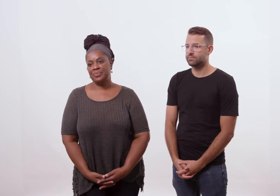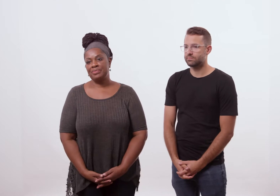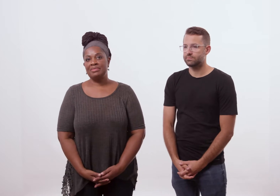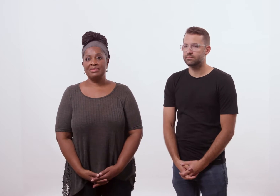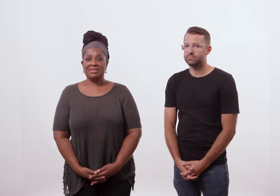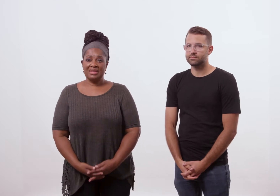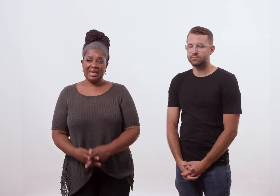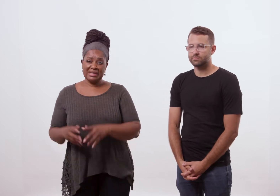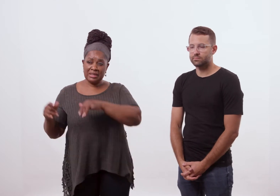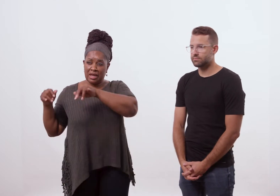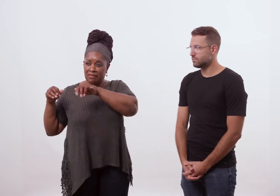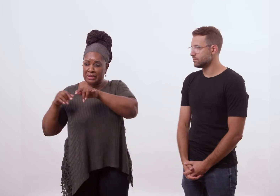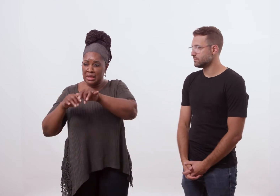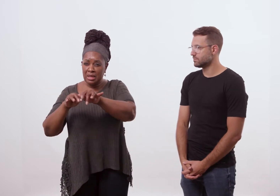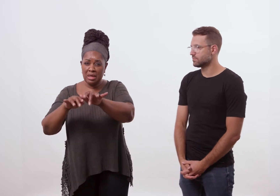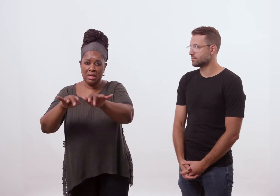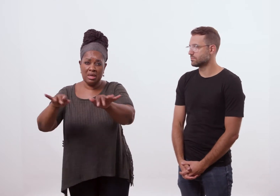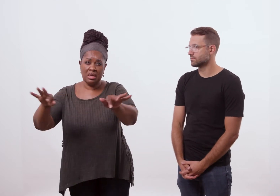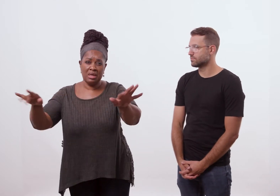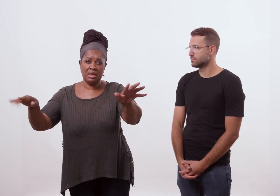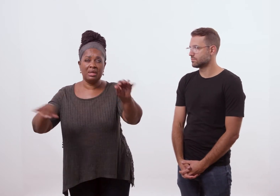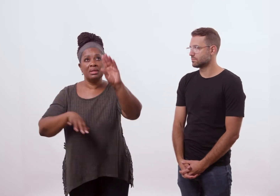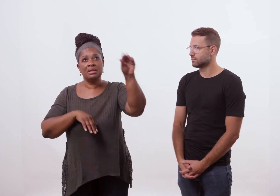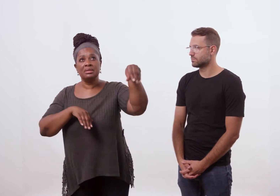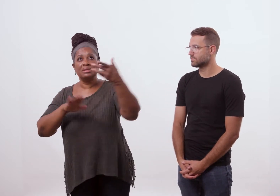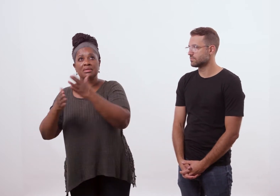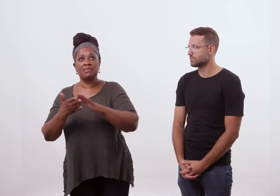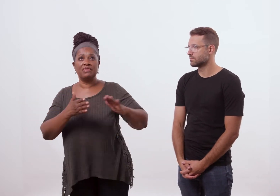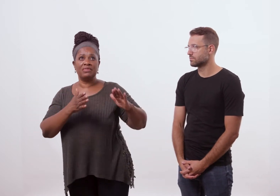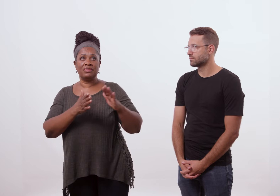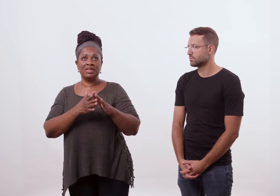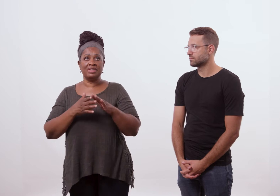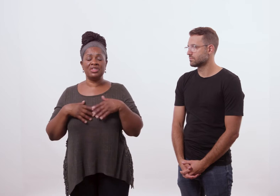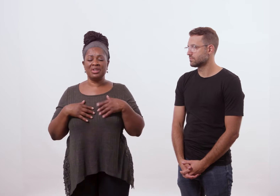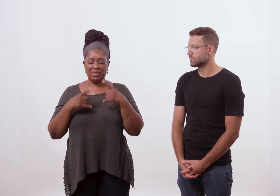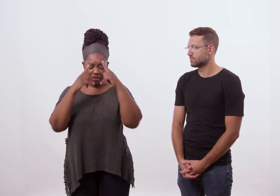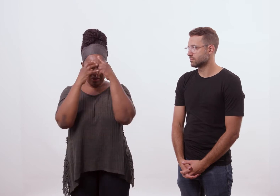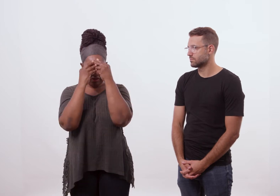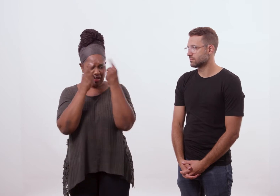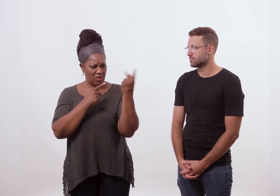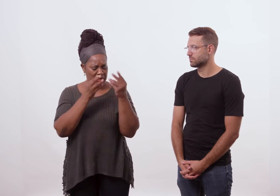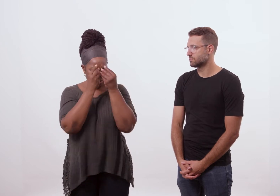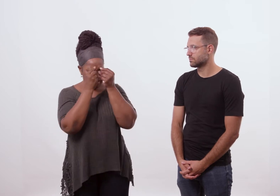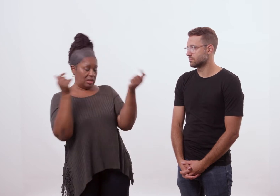As they flee the Sun Village, the fog of recognition fades from Cutter and Lita.